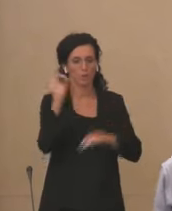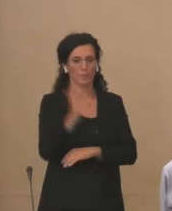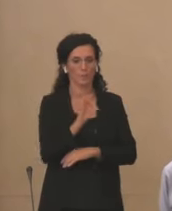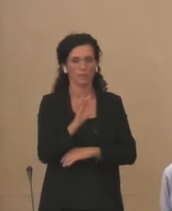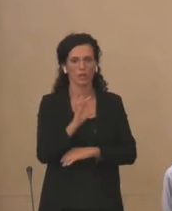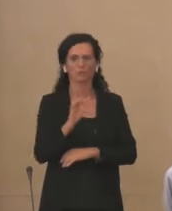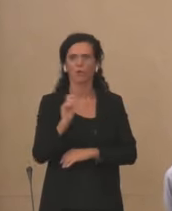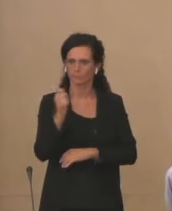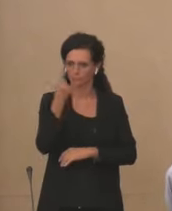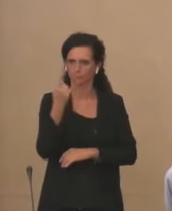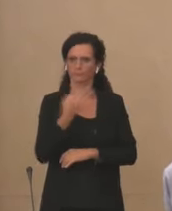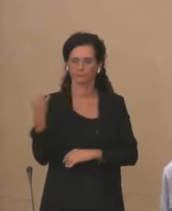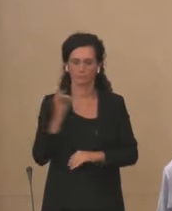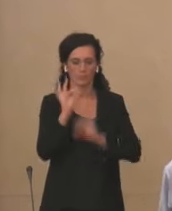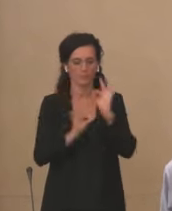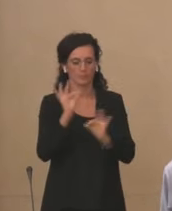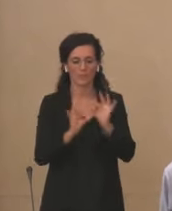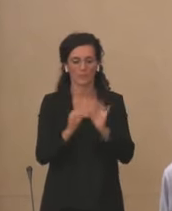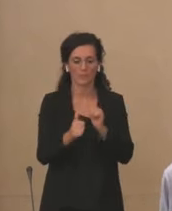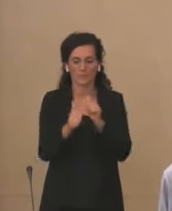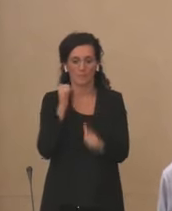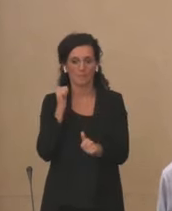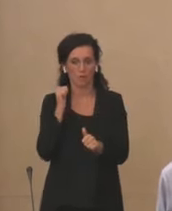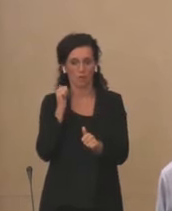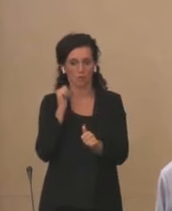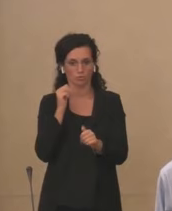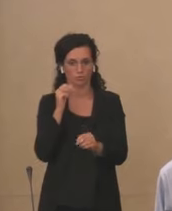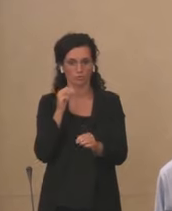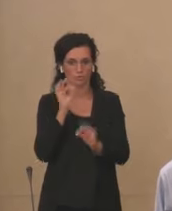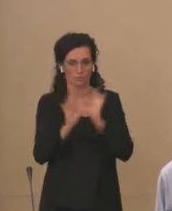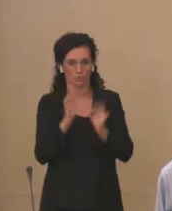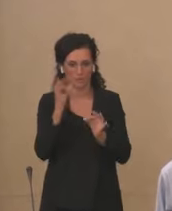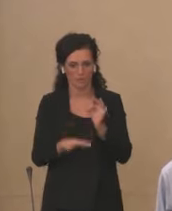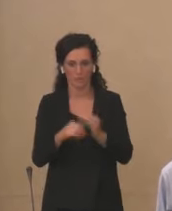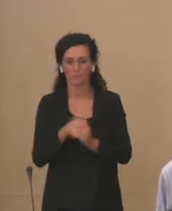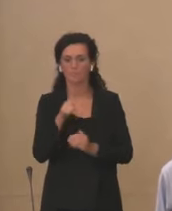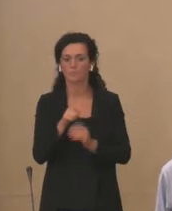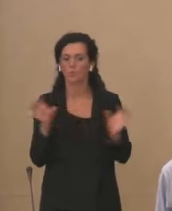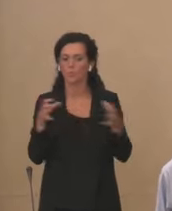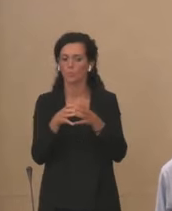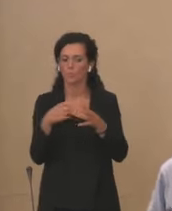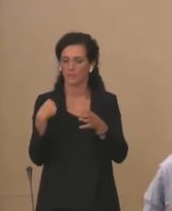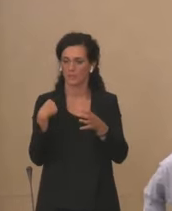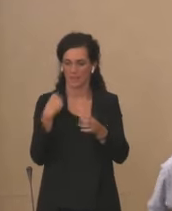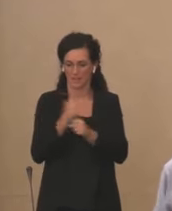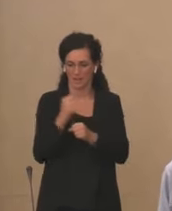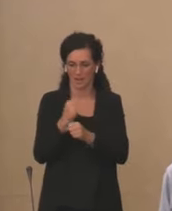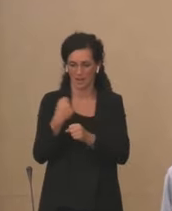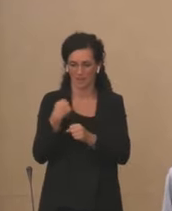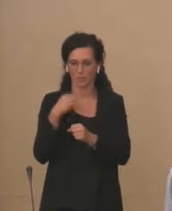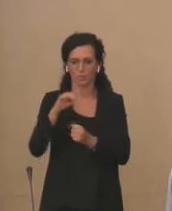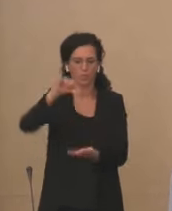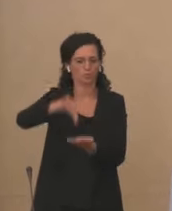This small community that I work in became the epicenter for COVID-19 in California, and I, who continue